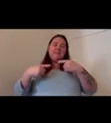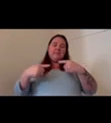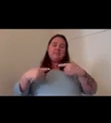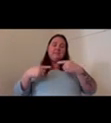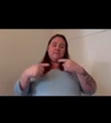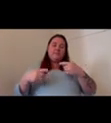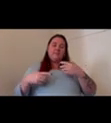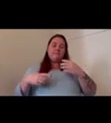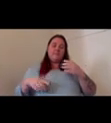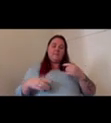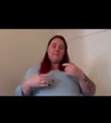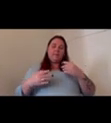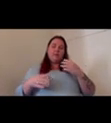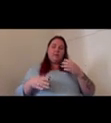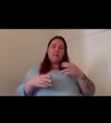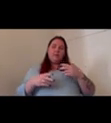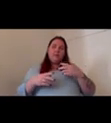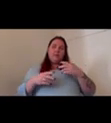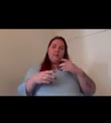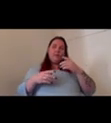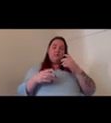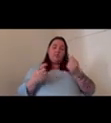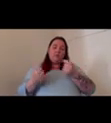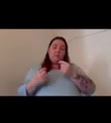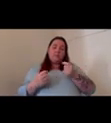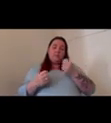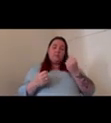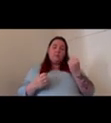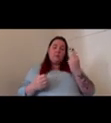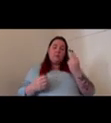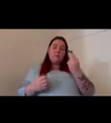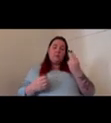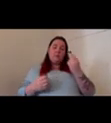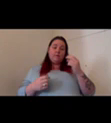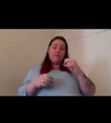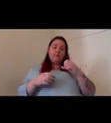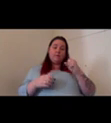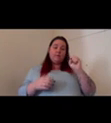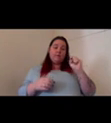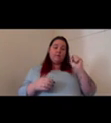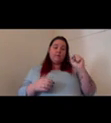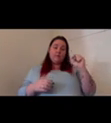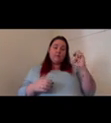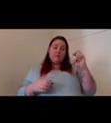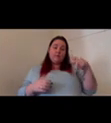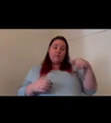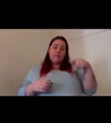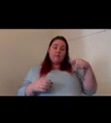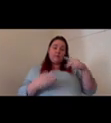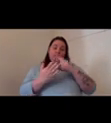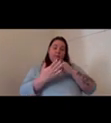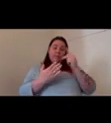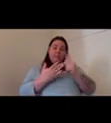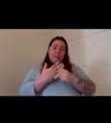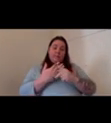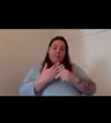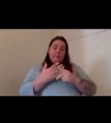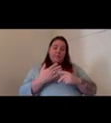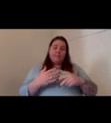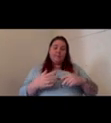But maybe struggling with doing the 12